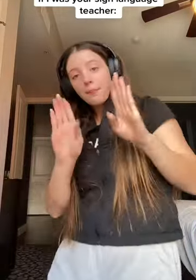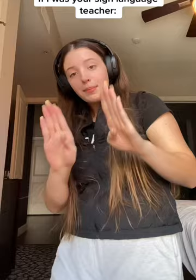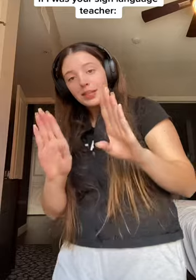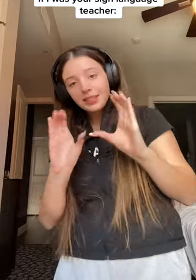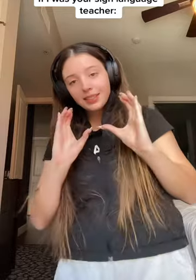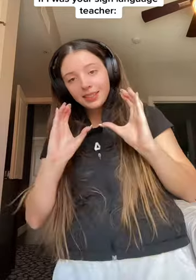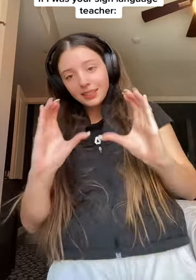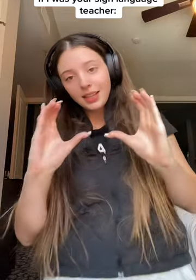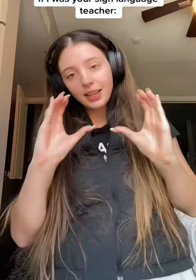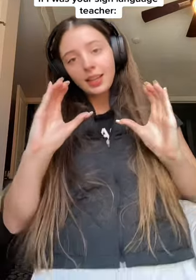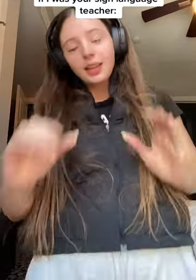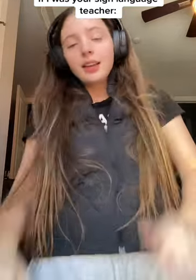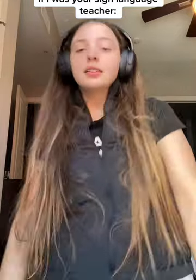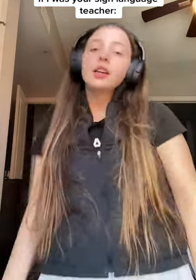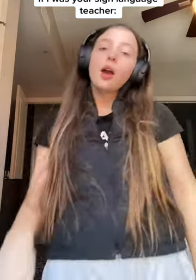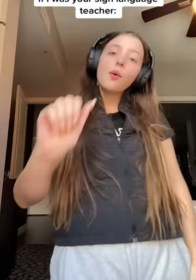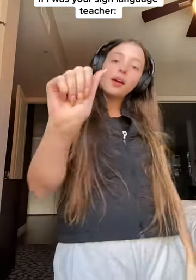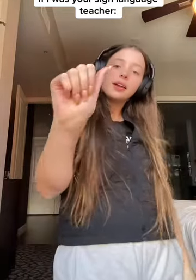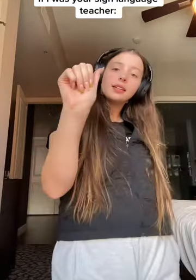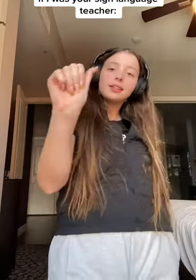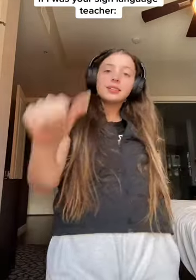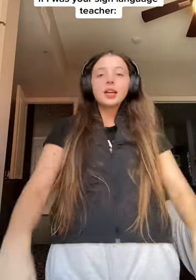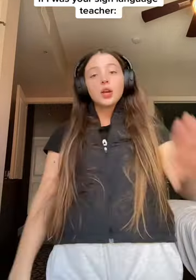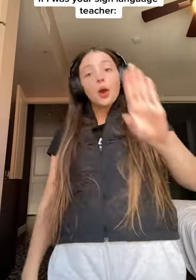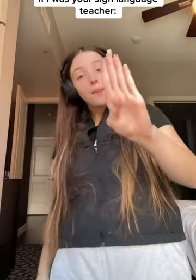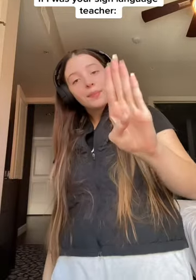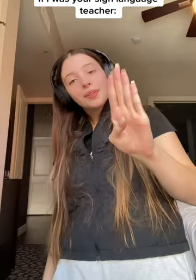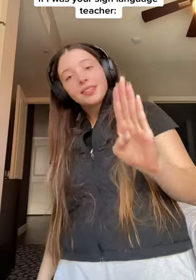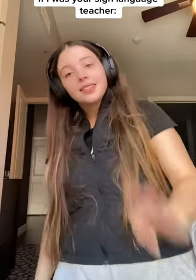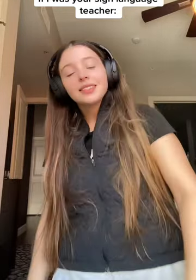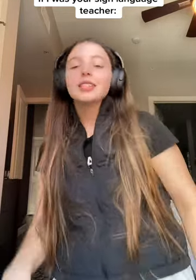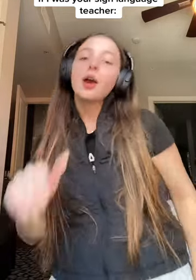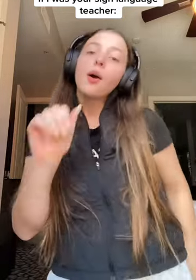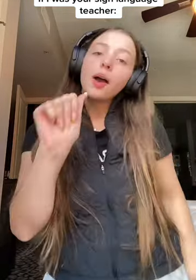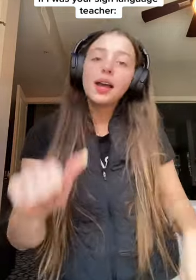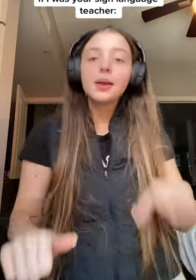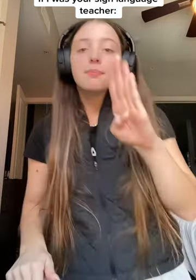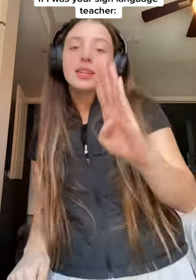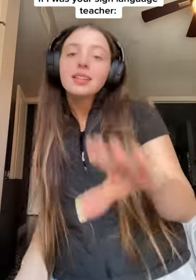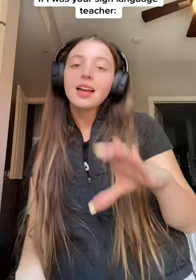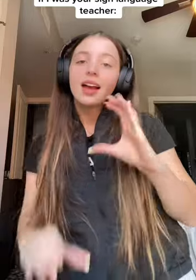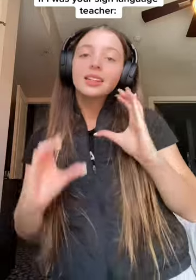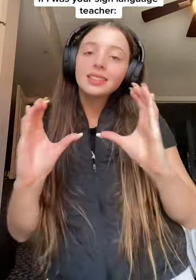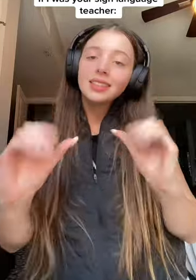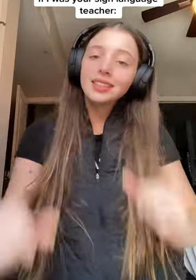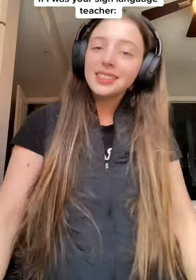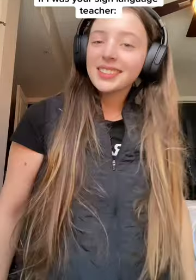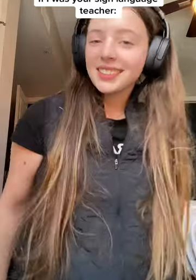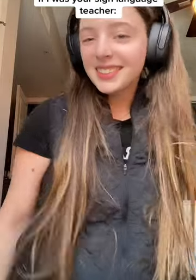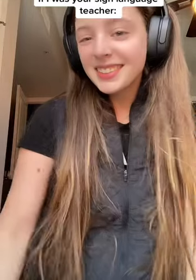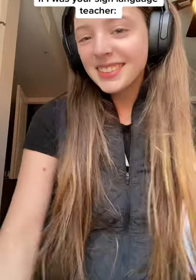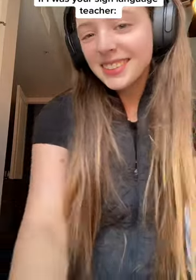B's, and C's. Yo A, yo B's, yo A, B's, and C's. Yeah.